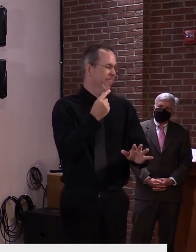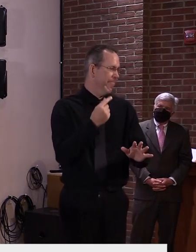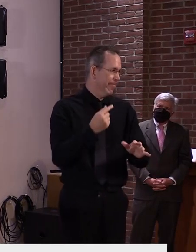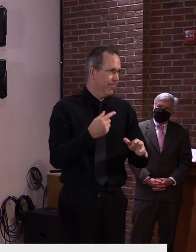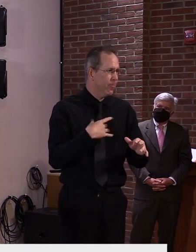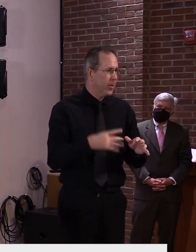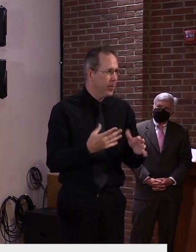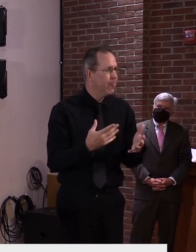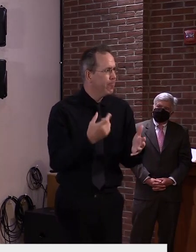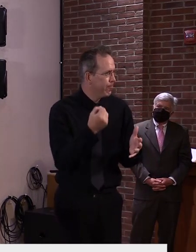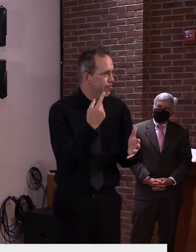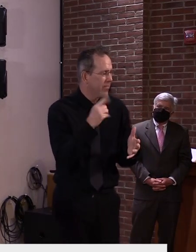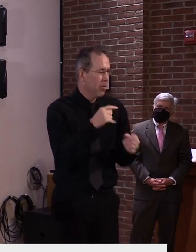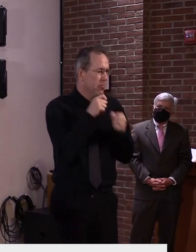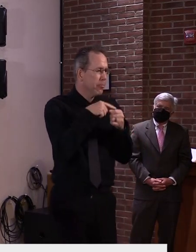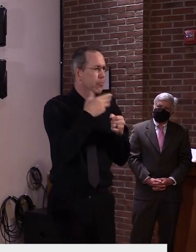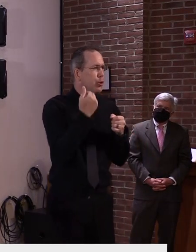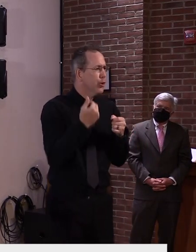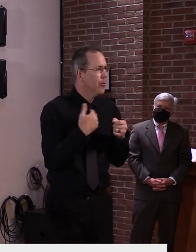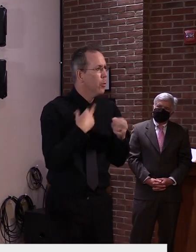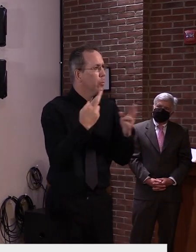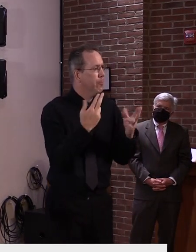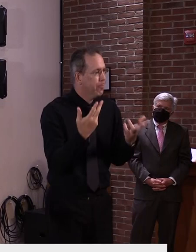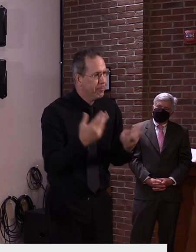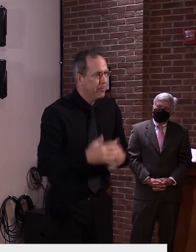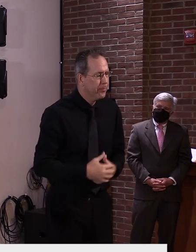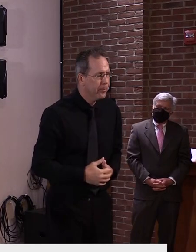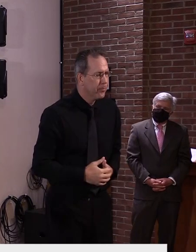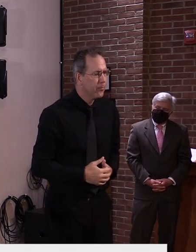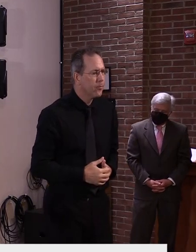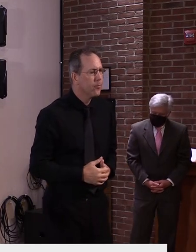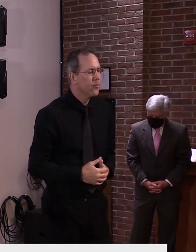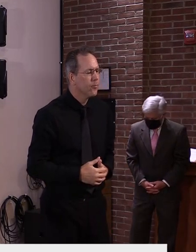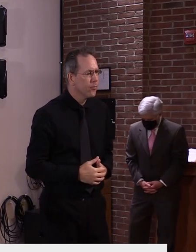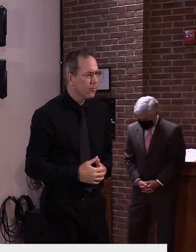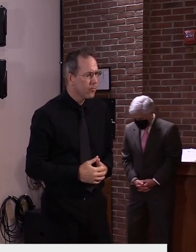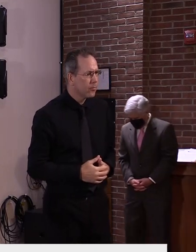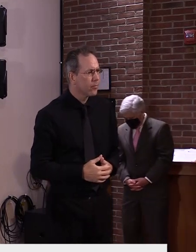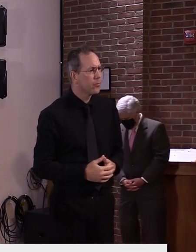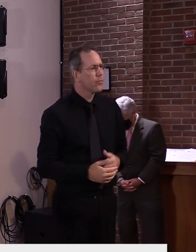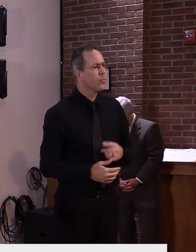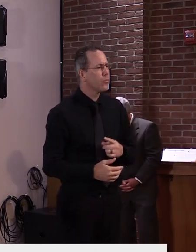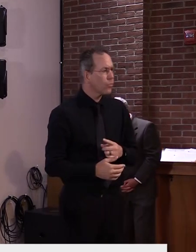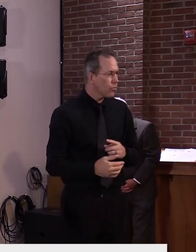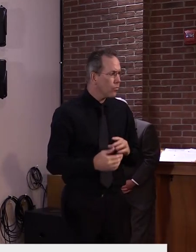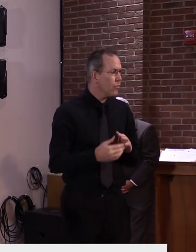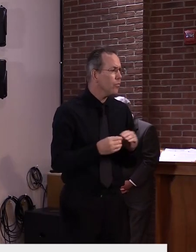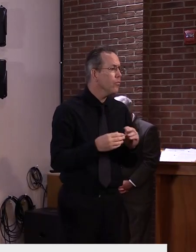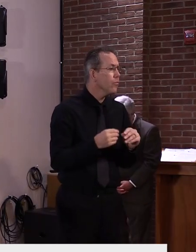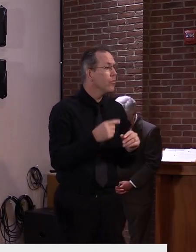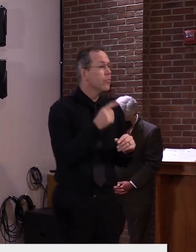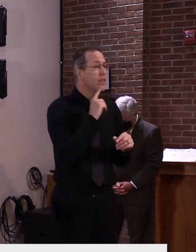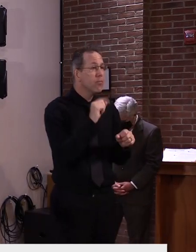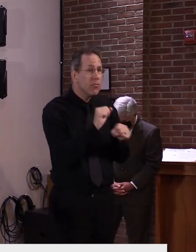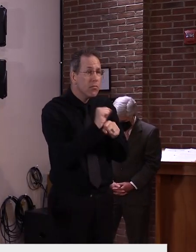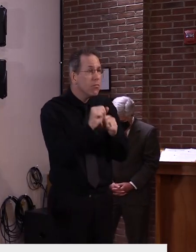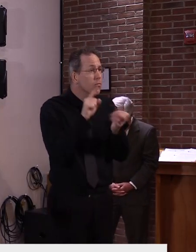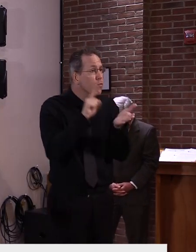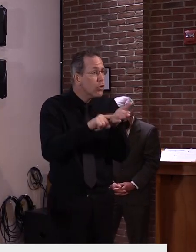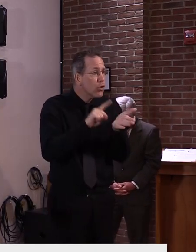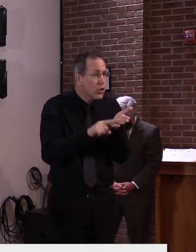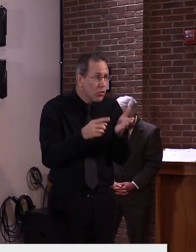call a nasal swab invasive. And I think would please people in the public a lot